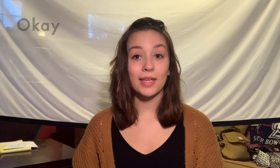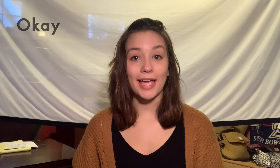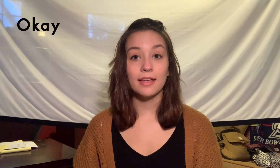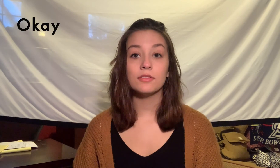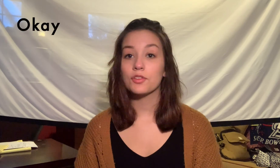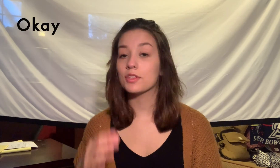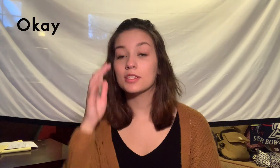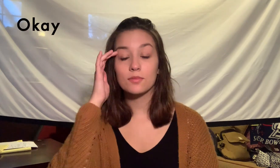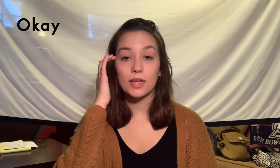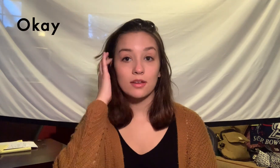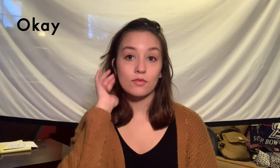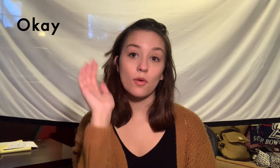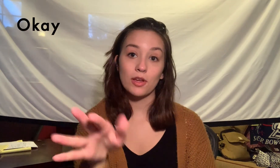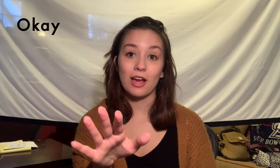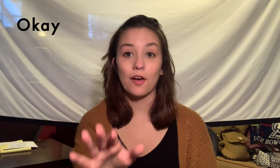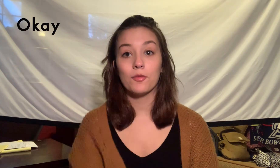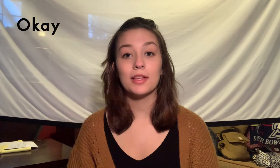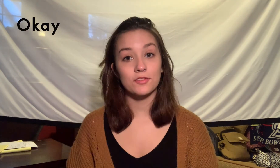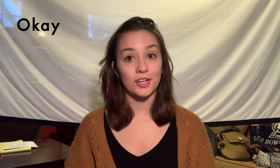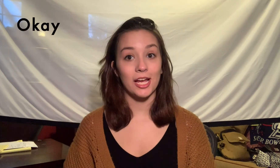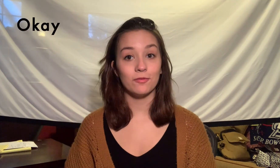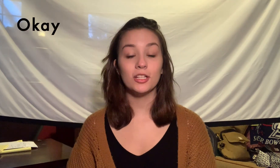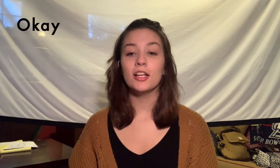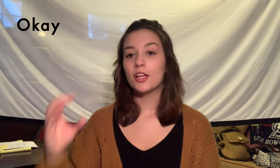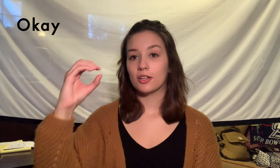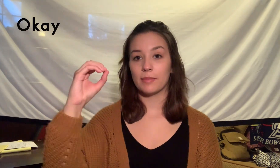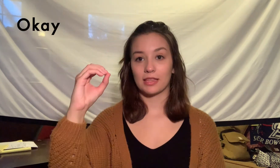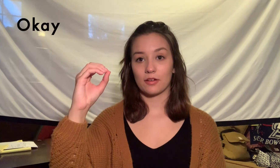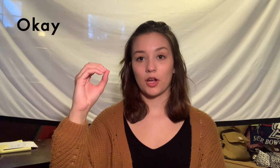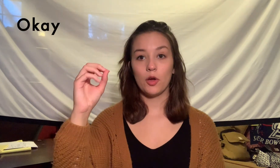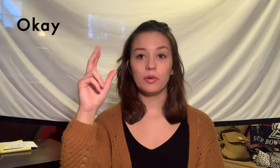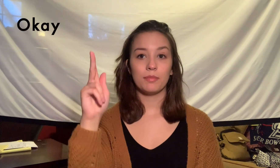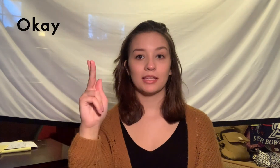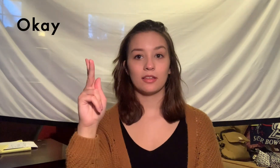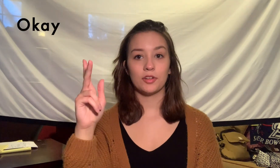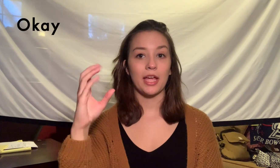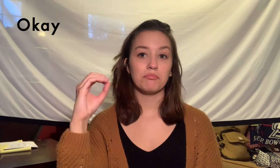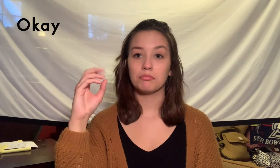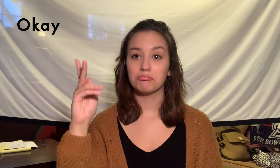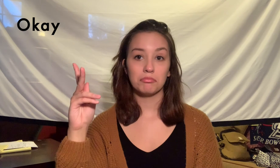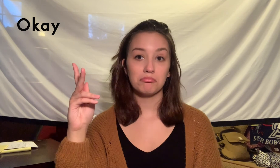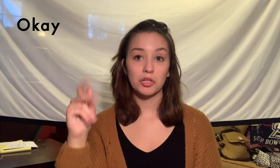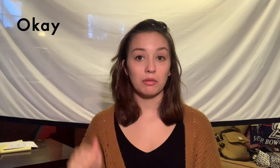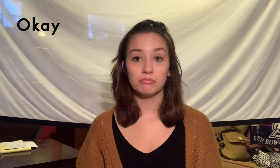Okay, so this is when knowing your alphabet is very helpful. And make the letter O, make the letter K. Okay.